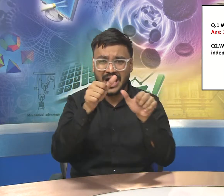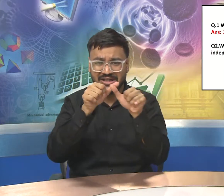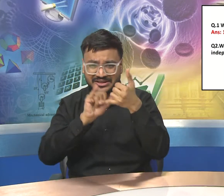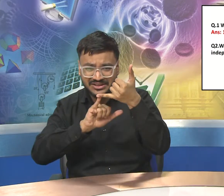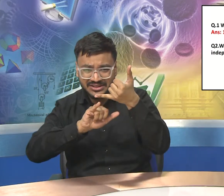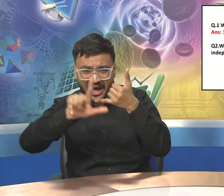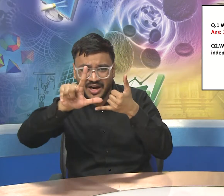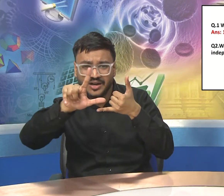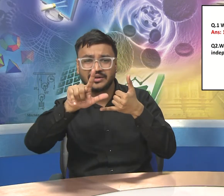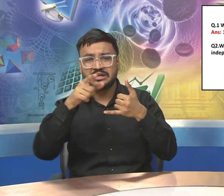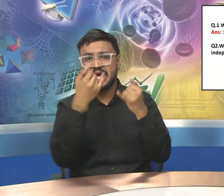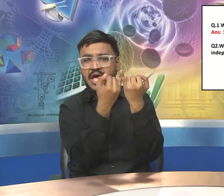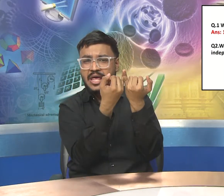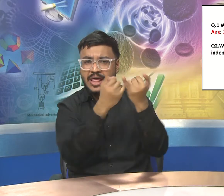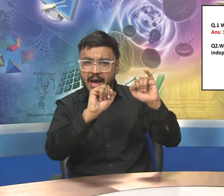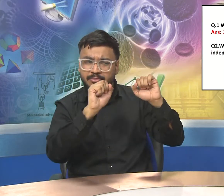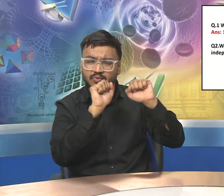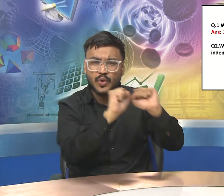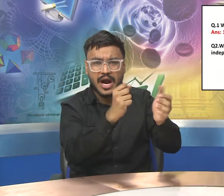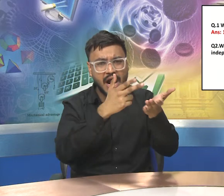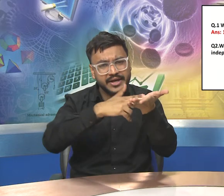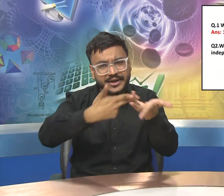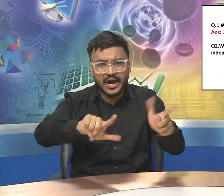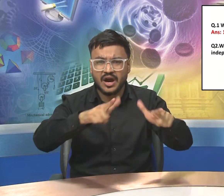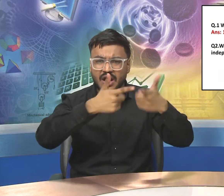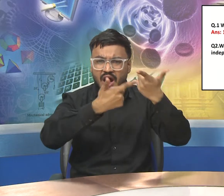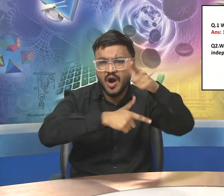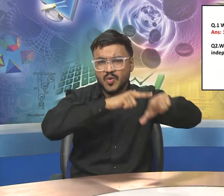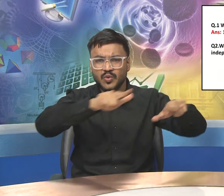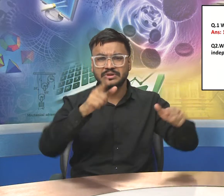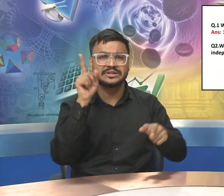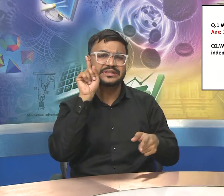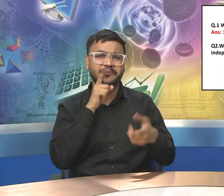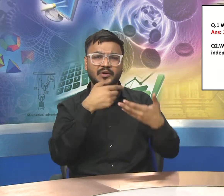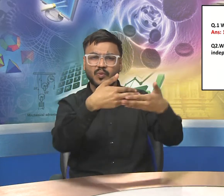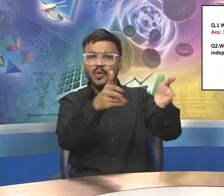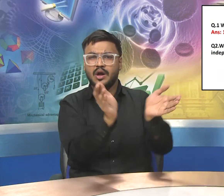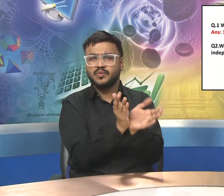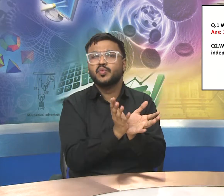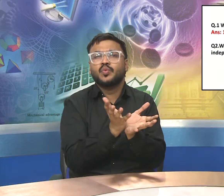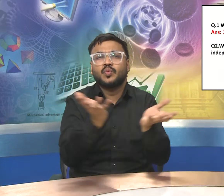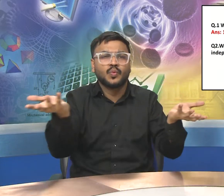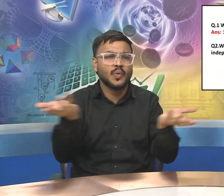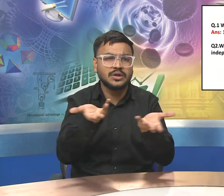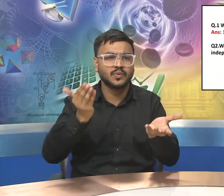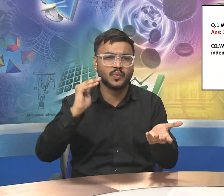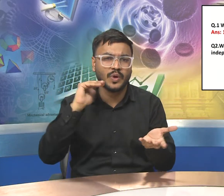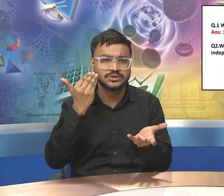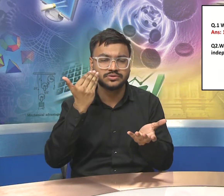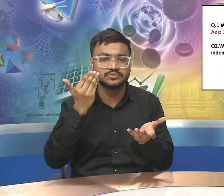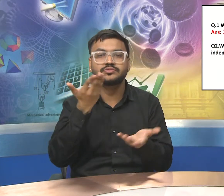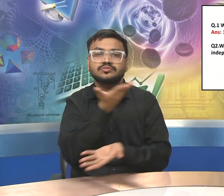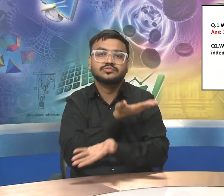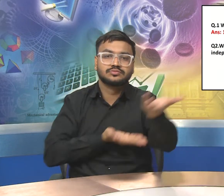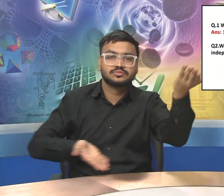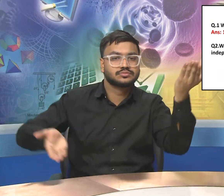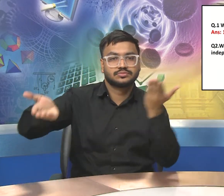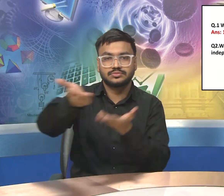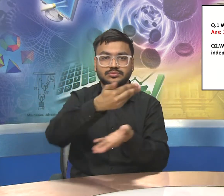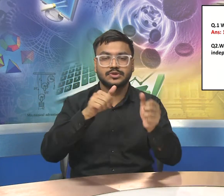When did linguistic research show that ASL is the independent natural language of the deaf